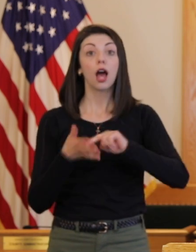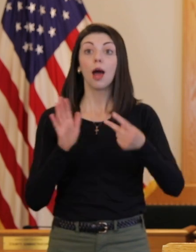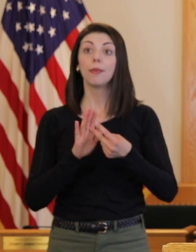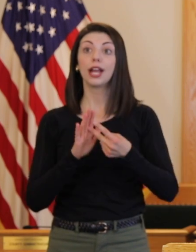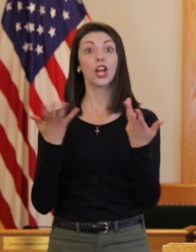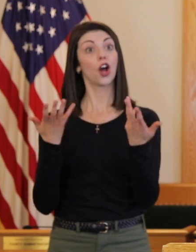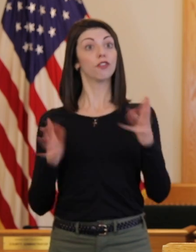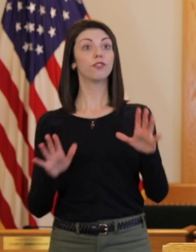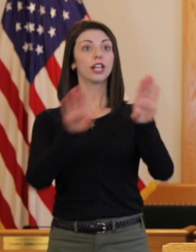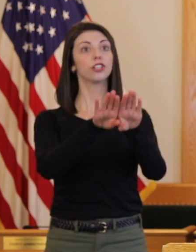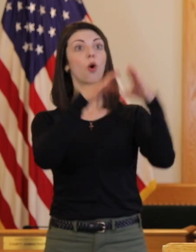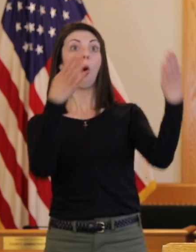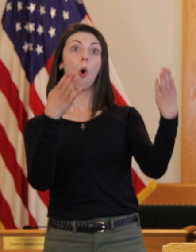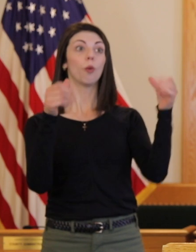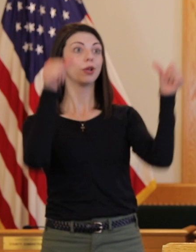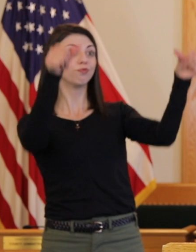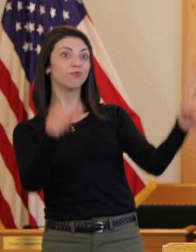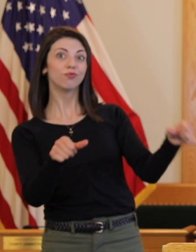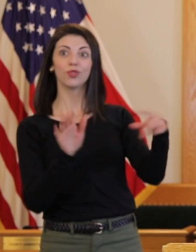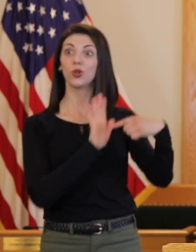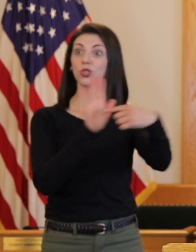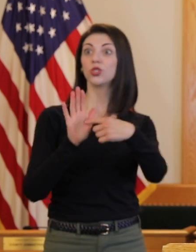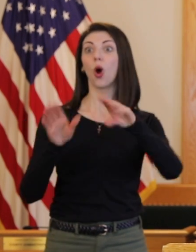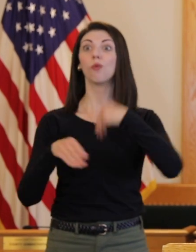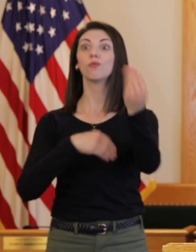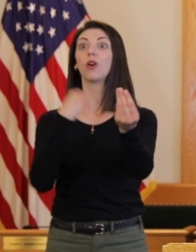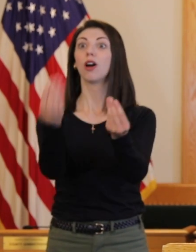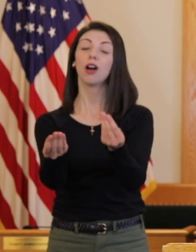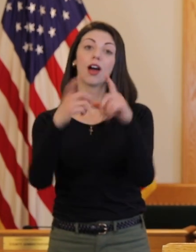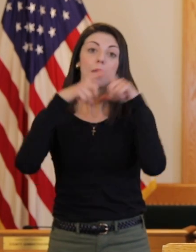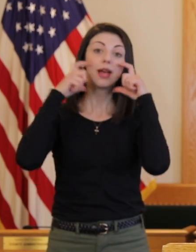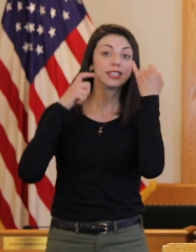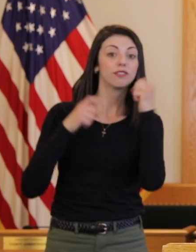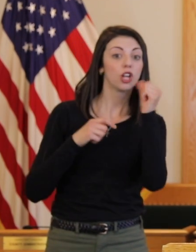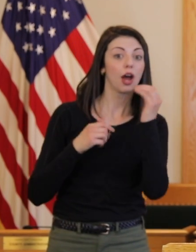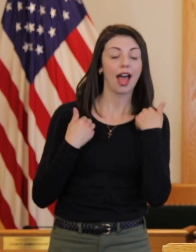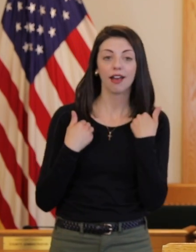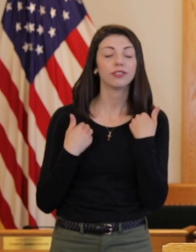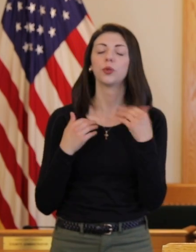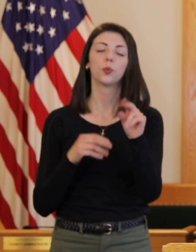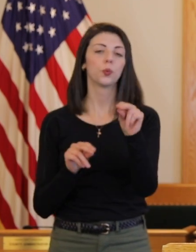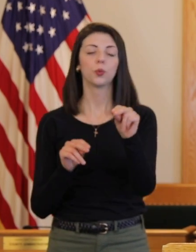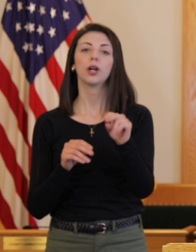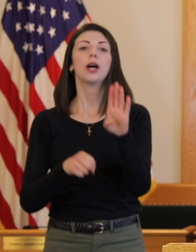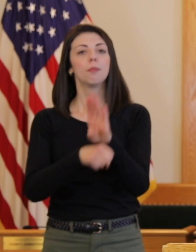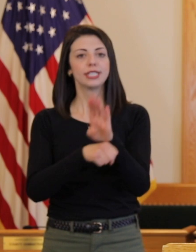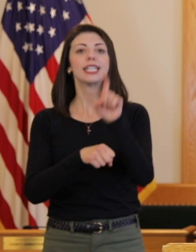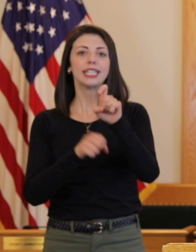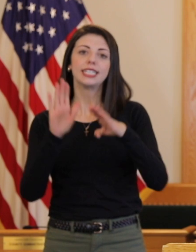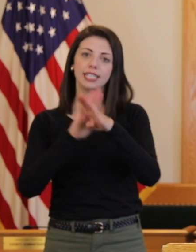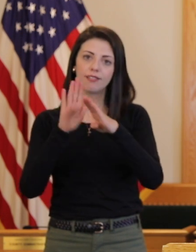the door, open your doors to customers, employees, and hand out masks to those who don't have them. Businesses must develop a reopening